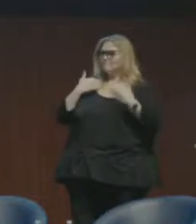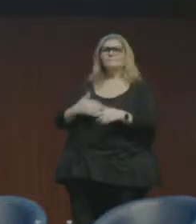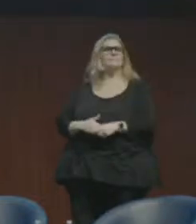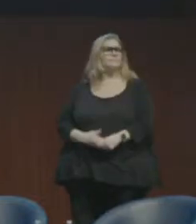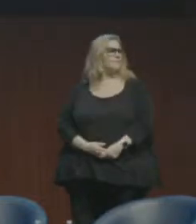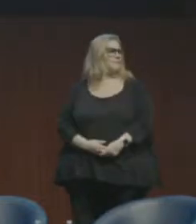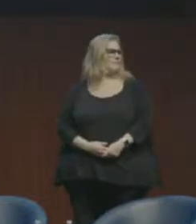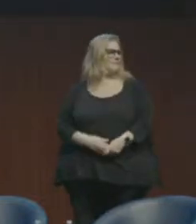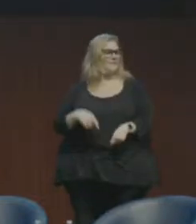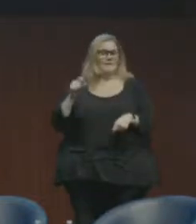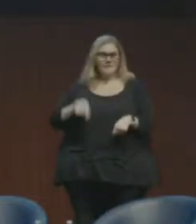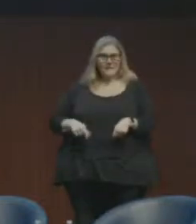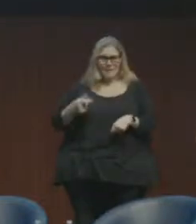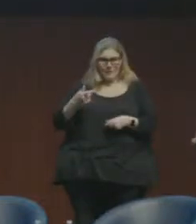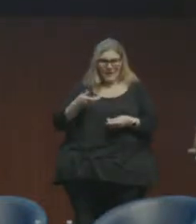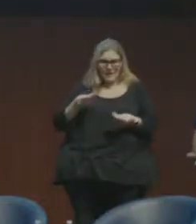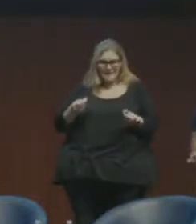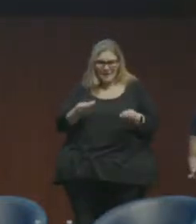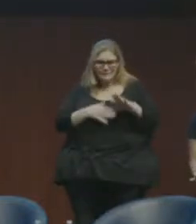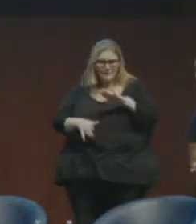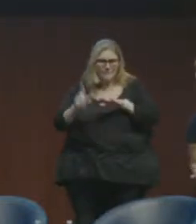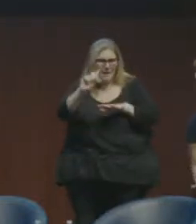Well, she's under my feet.